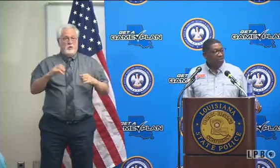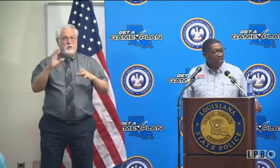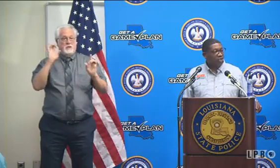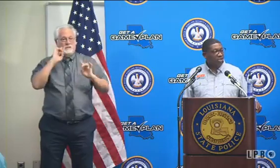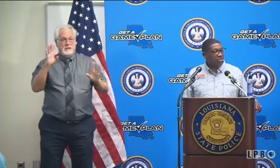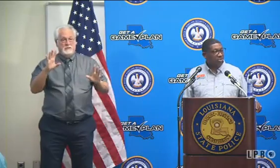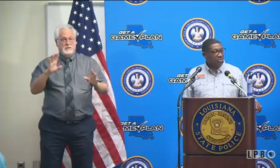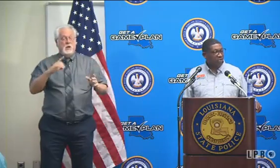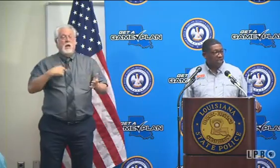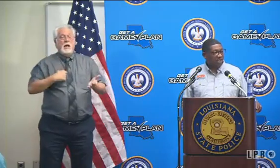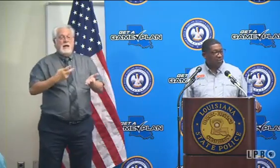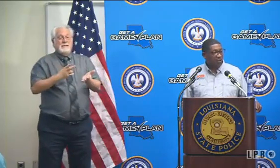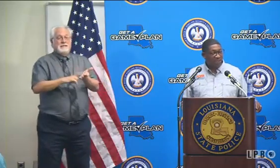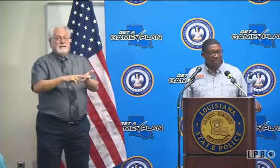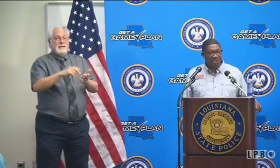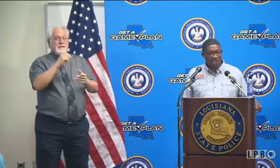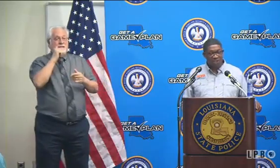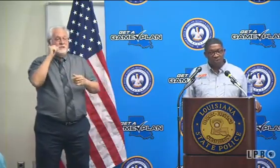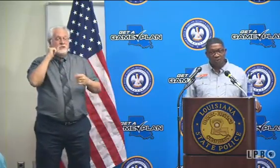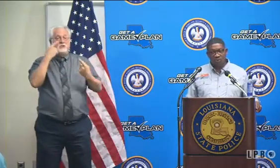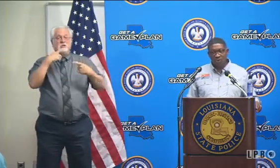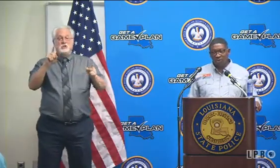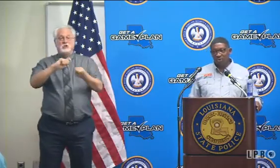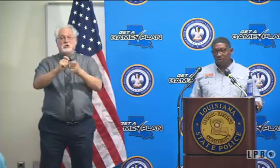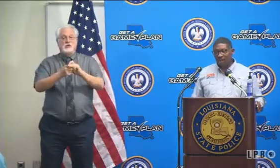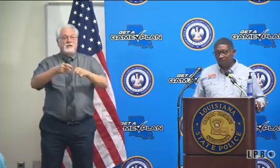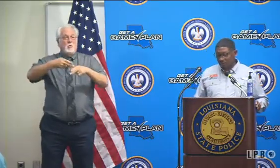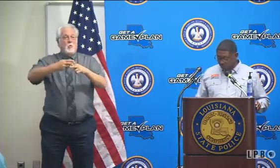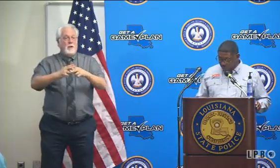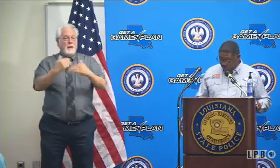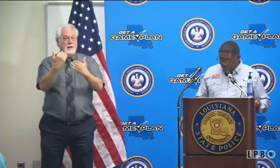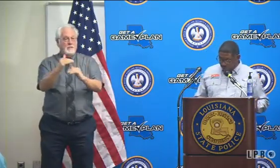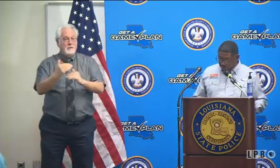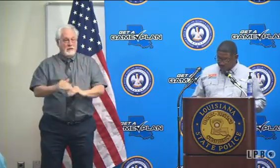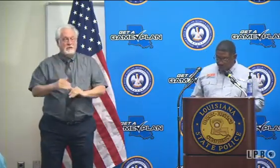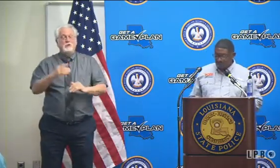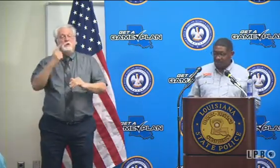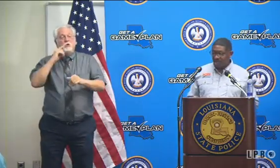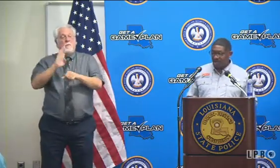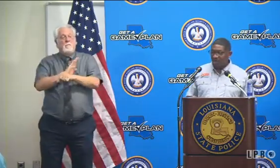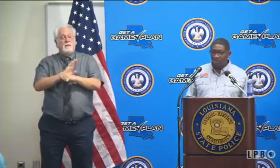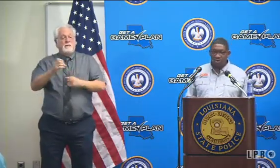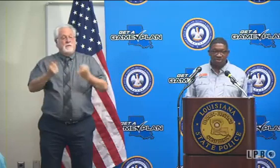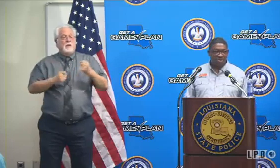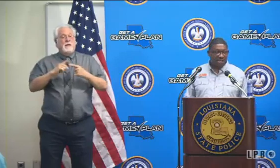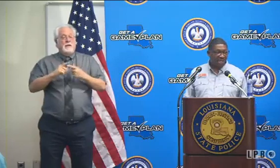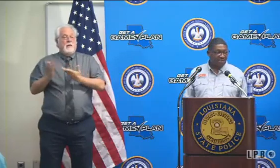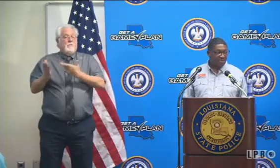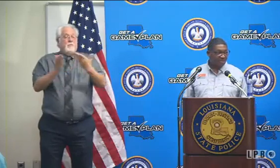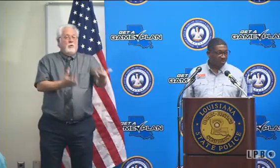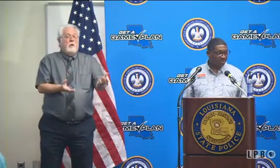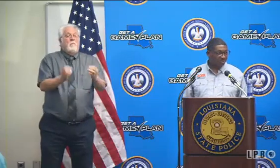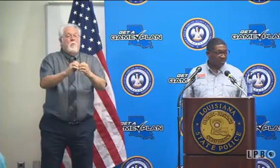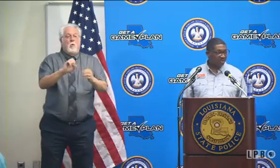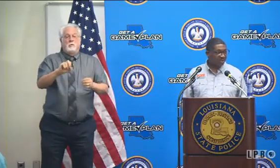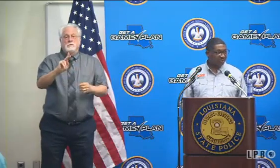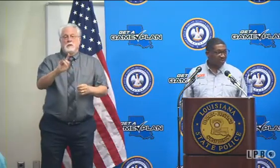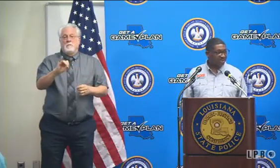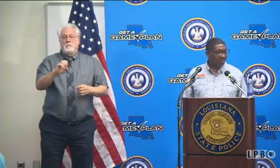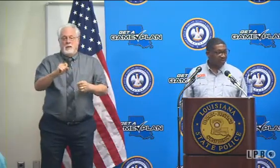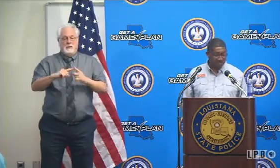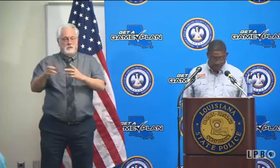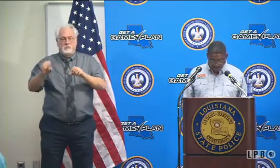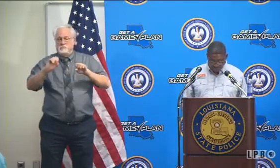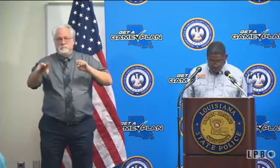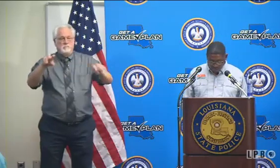signed a declaration to change the weight limitations, which will also allow those commercial vehicles to carry more supplies and materials to deliver